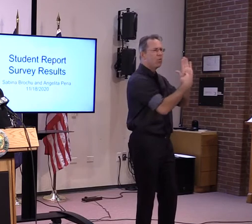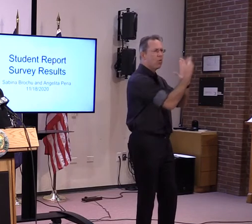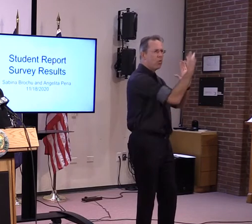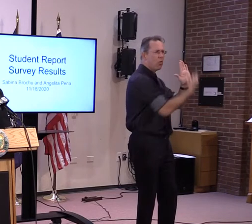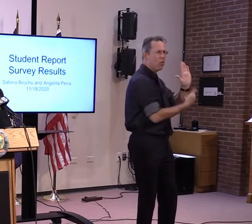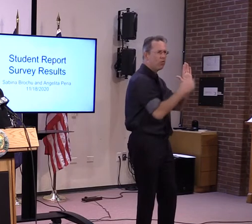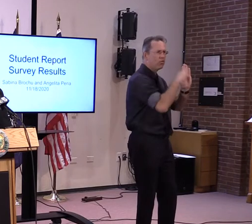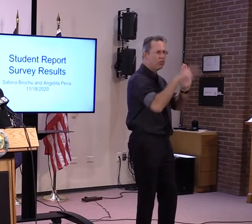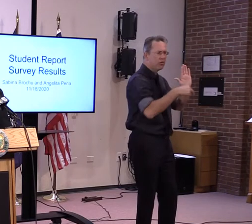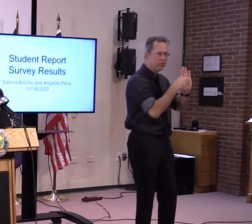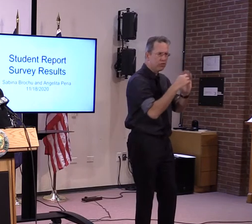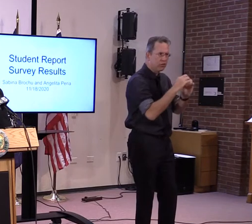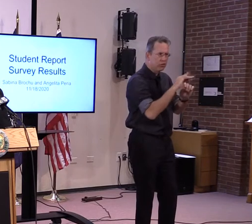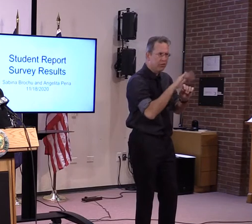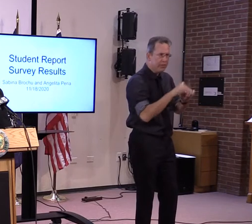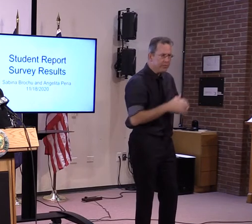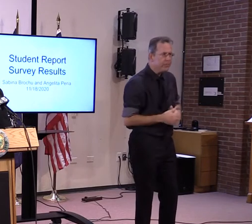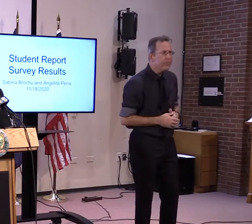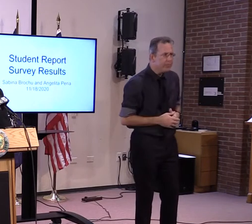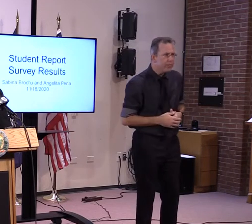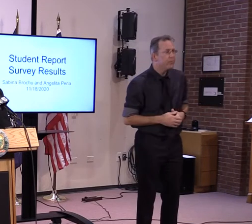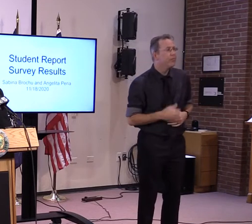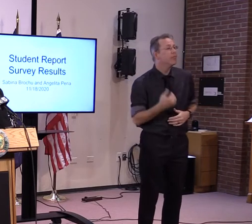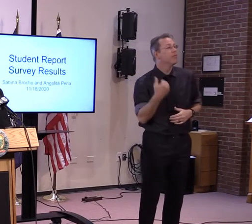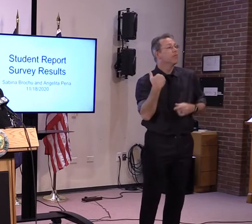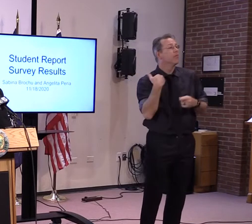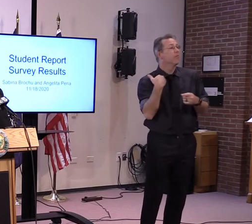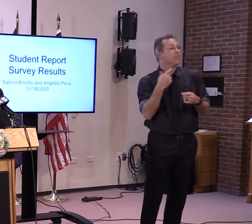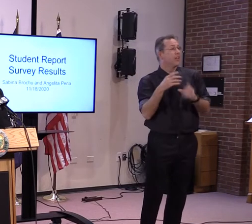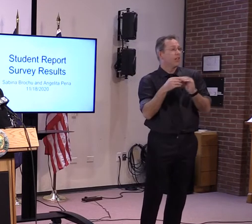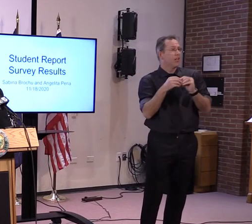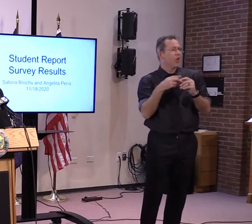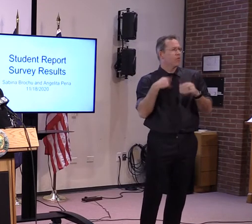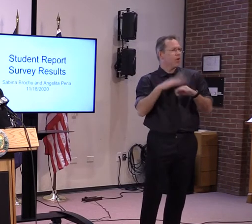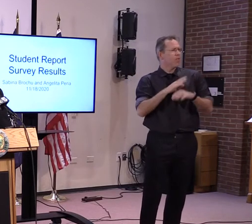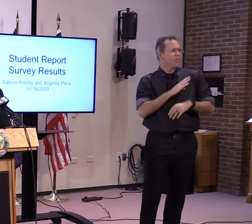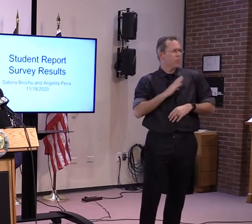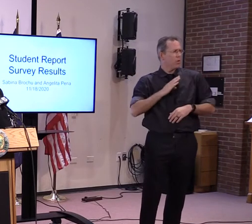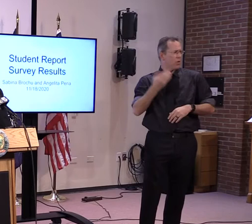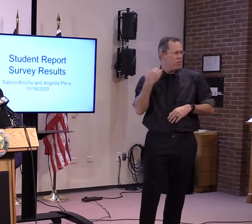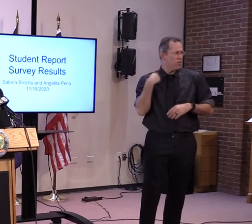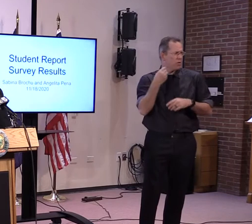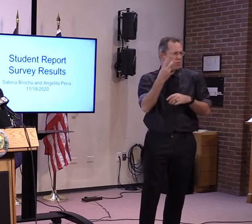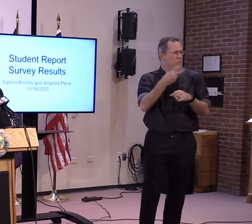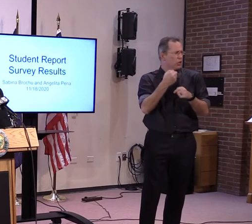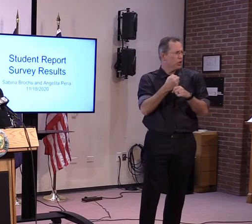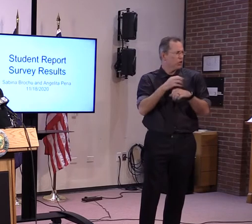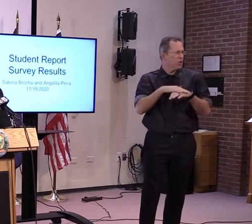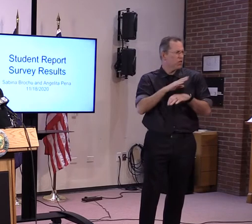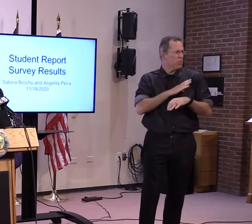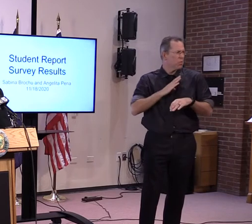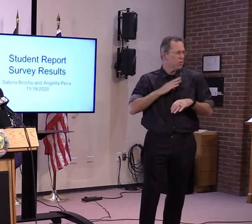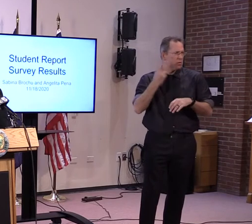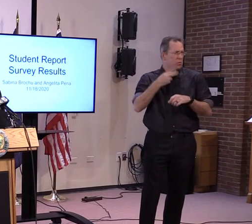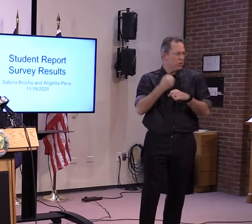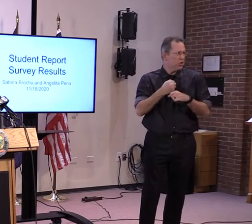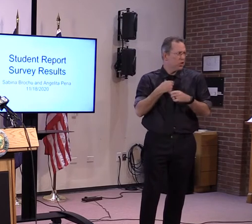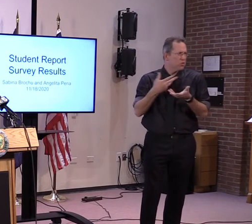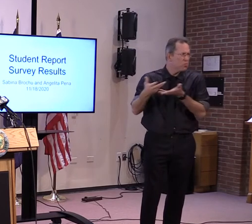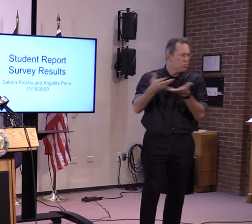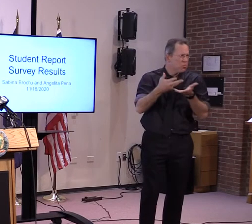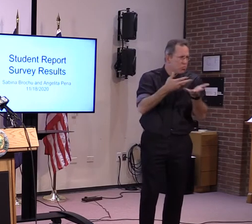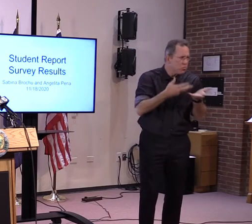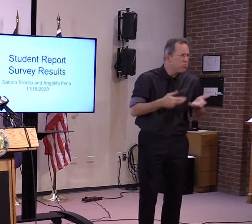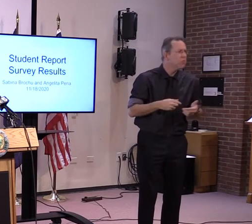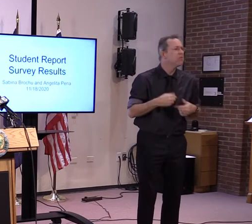because in the past, I've been on the state board for a year now, and in the past, my student reports have been a simple just check-in as